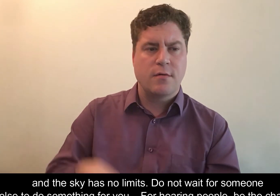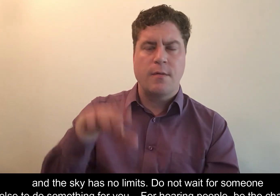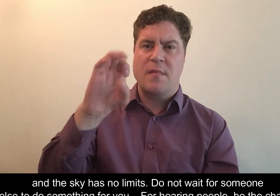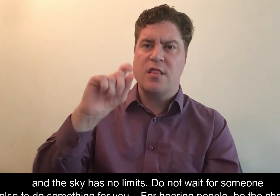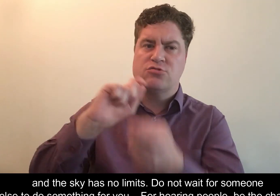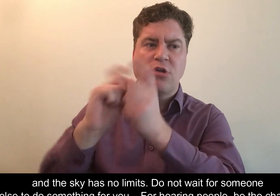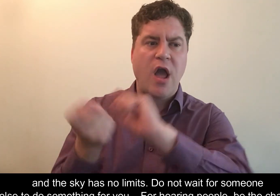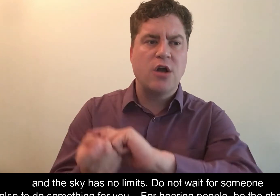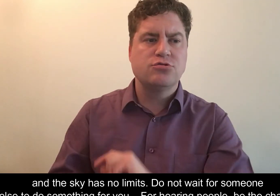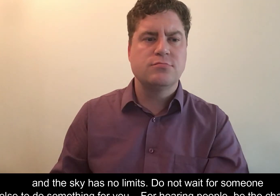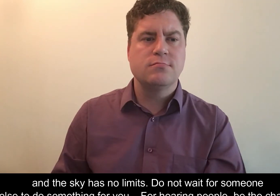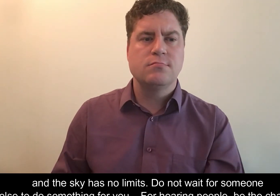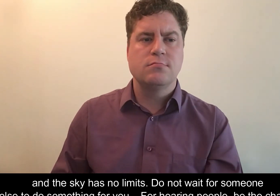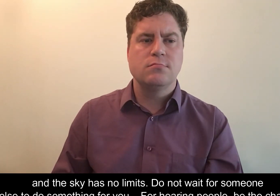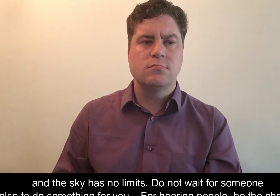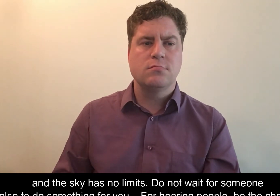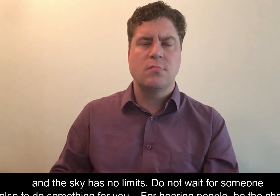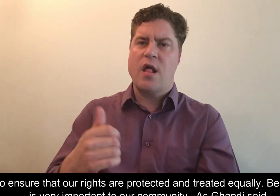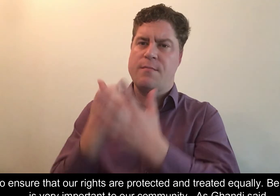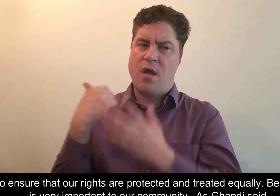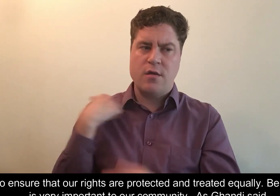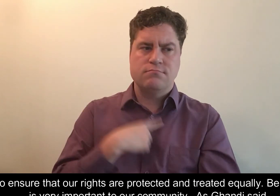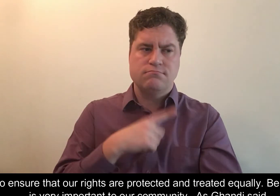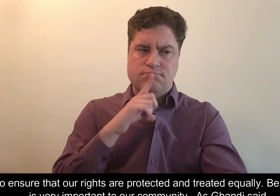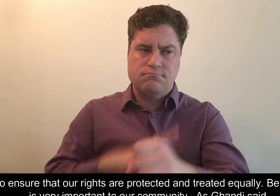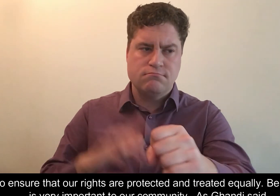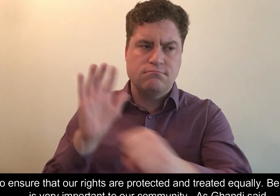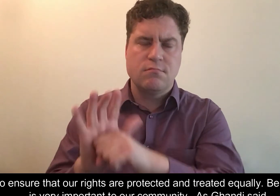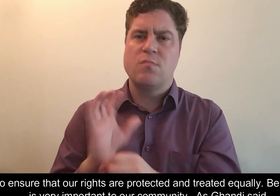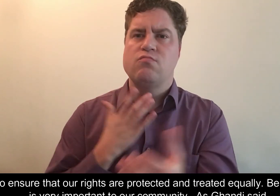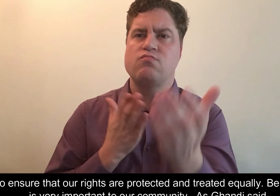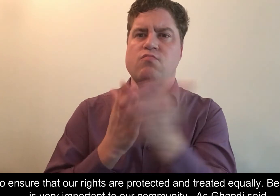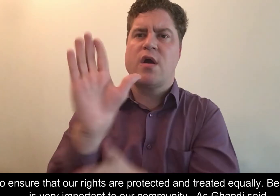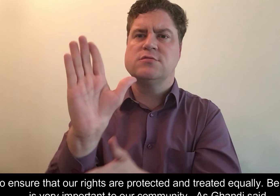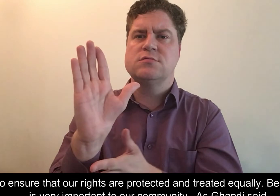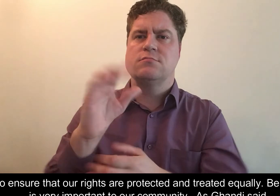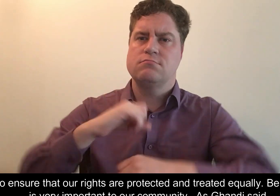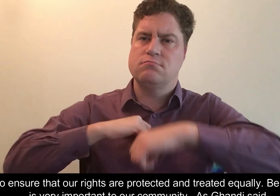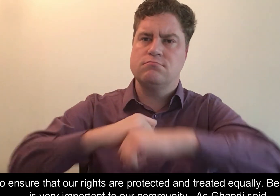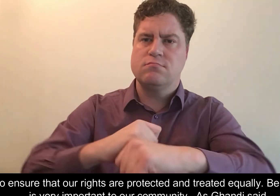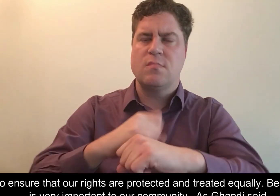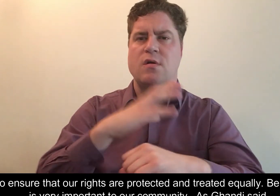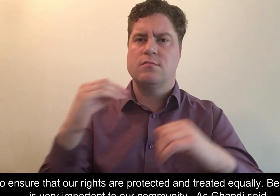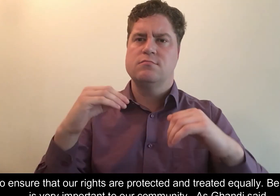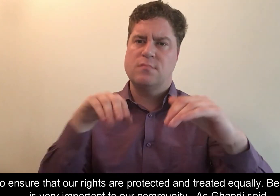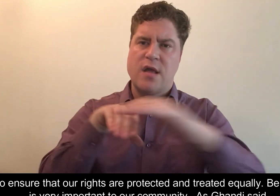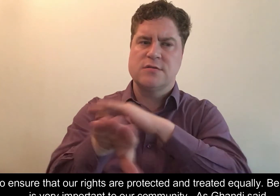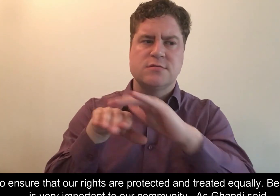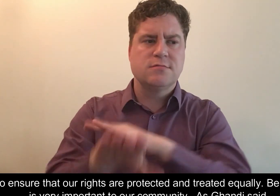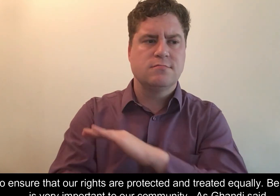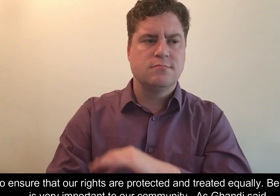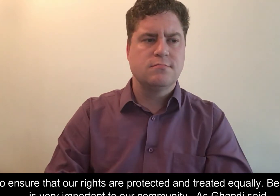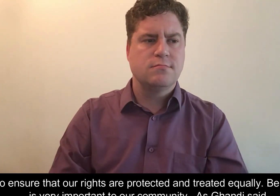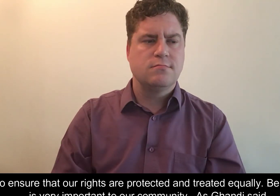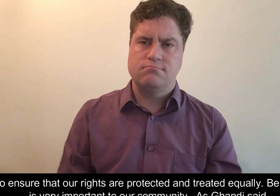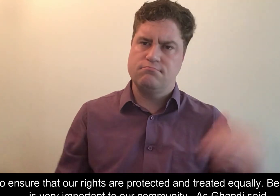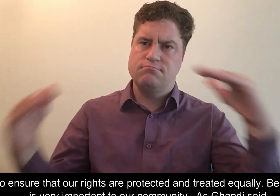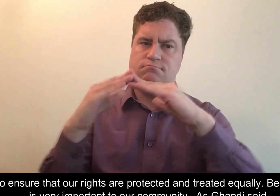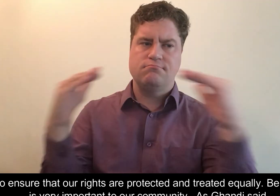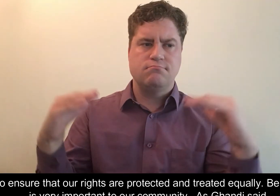Hearing people. Be the change. Help us to protect our promised rights